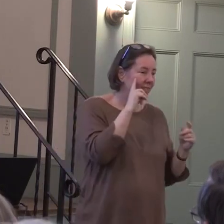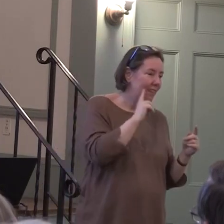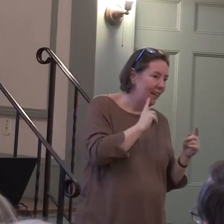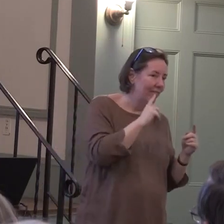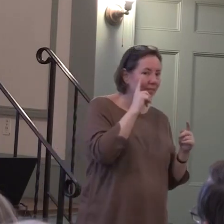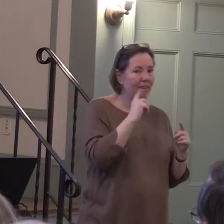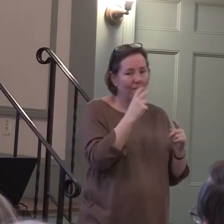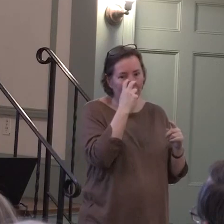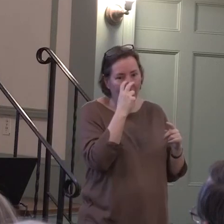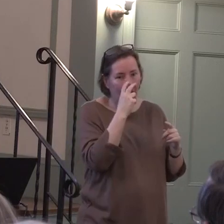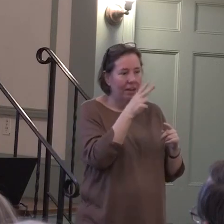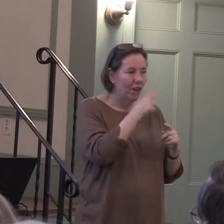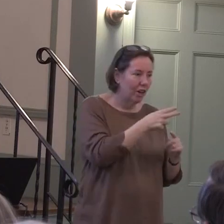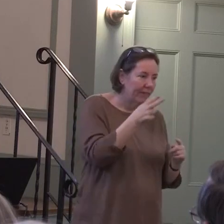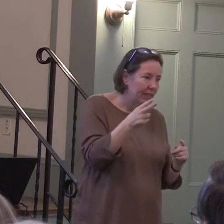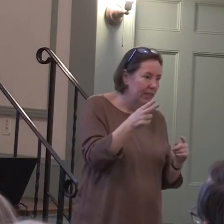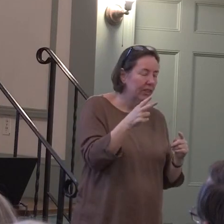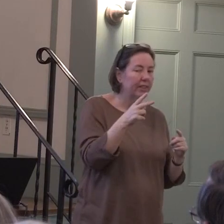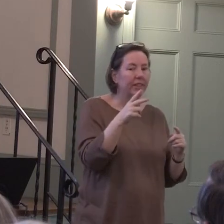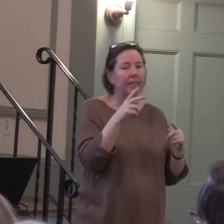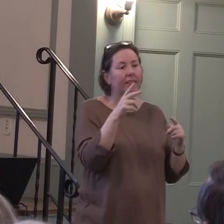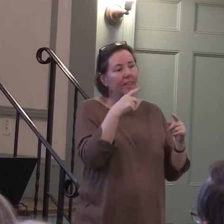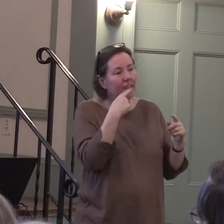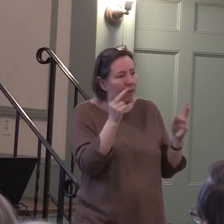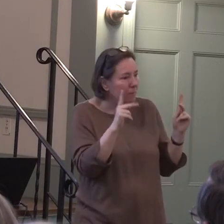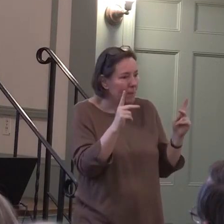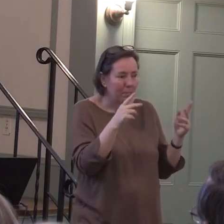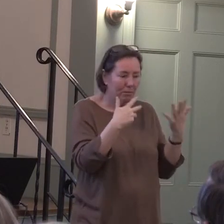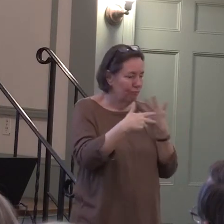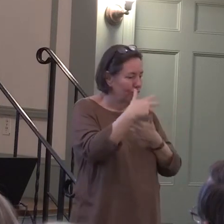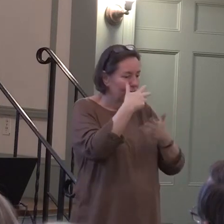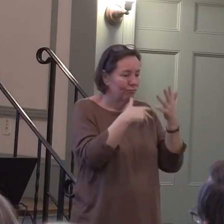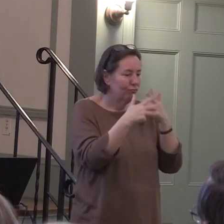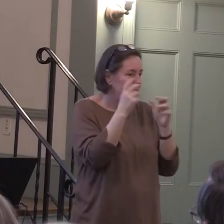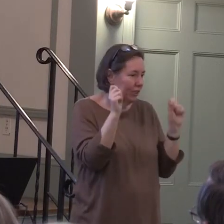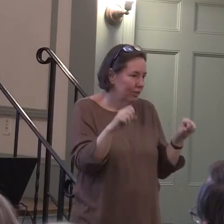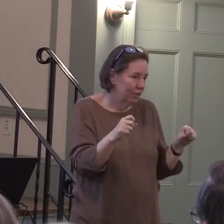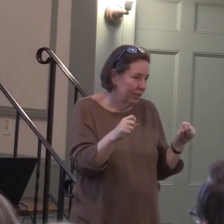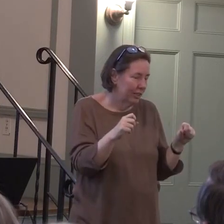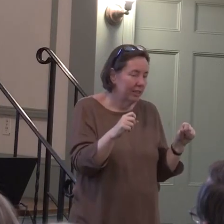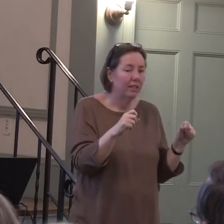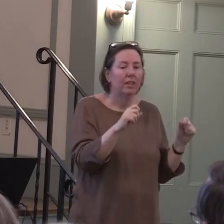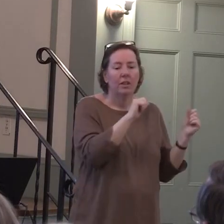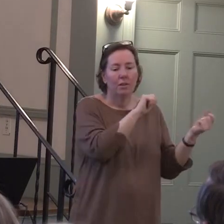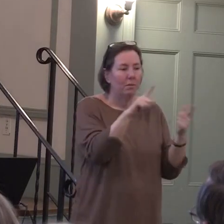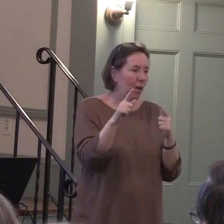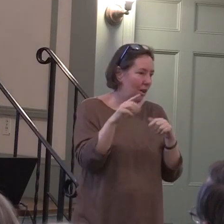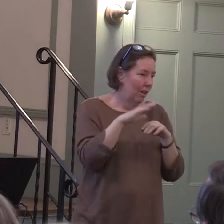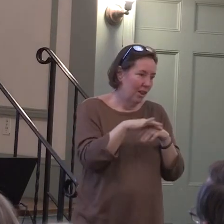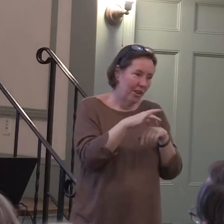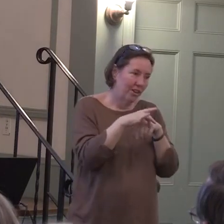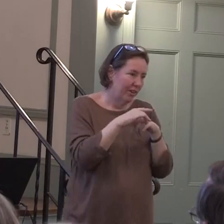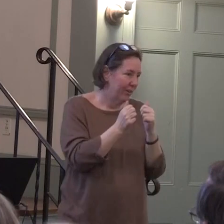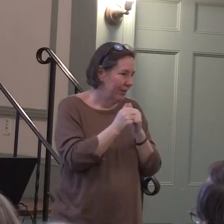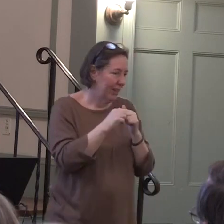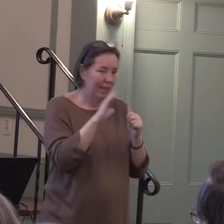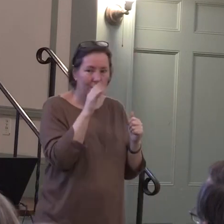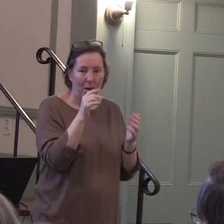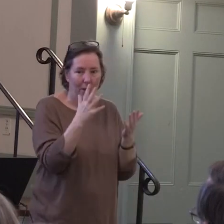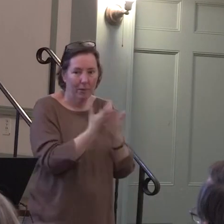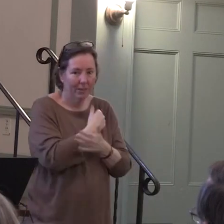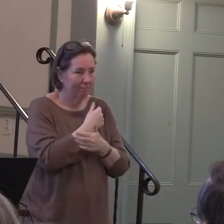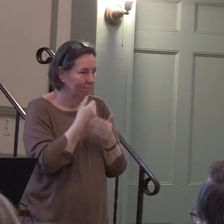Deaf, blind, hard of hearing people. We are on this earth together. Why don't we make the best